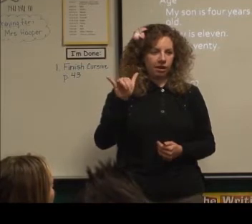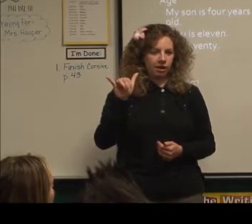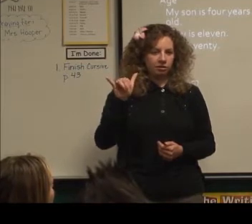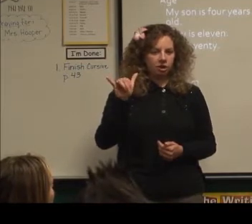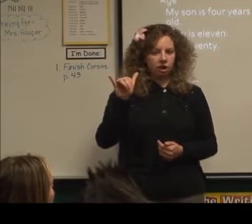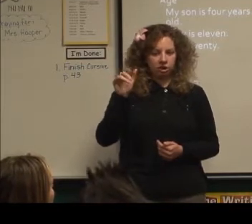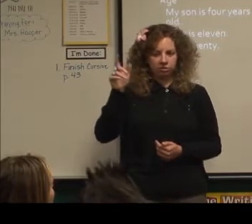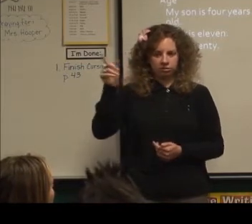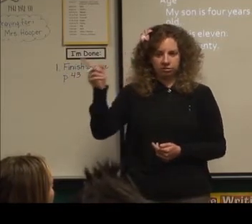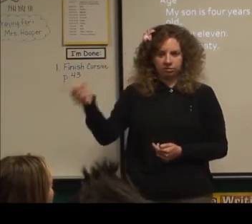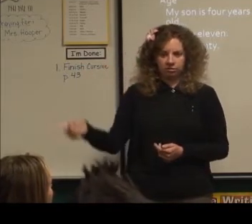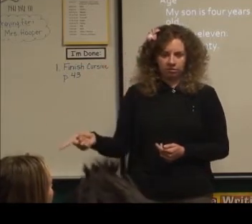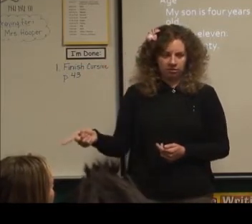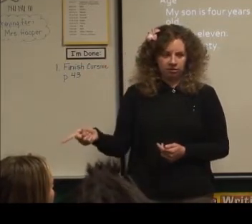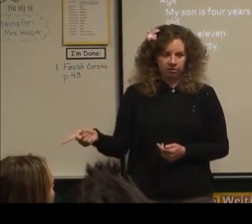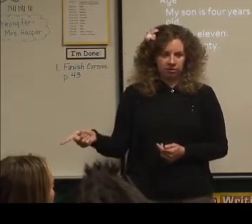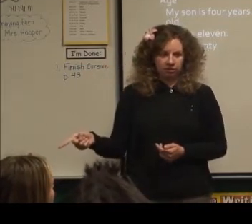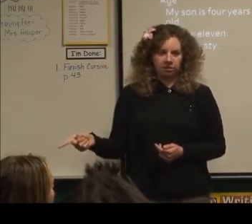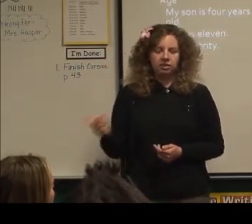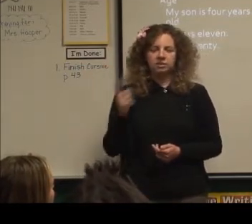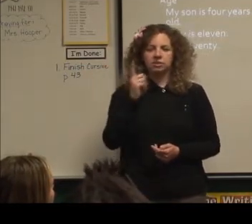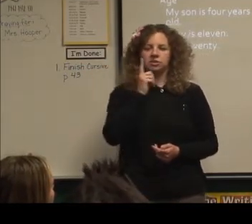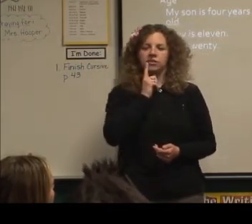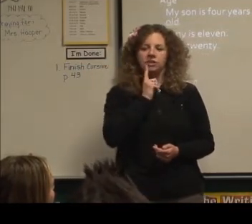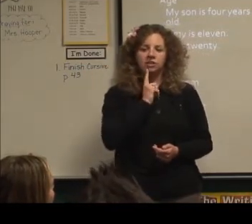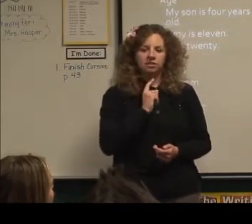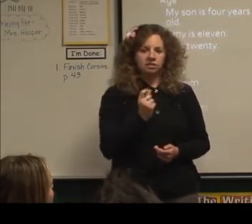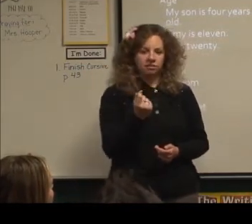A-M-Y, her, is age 11.